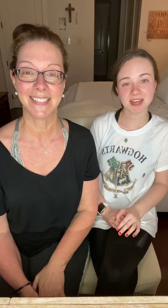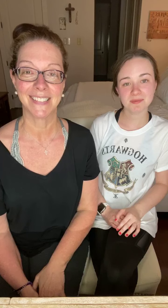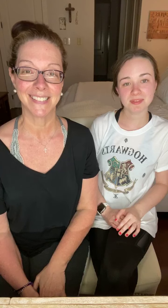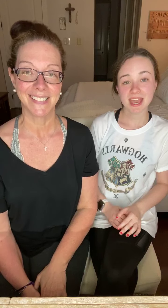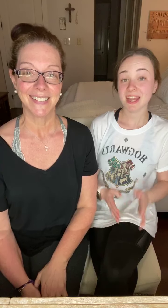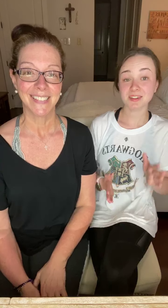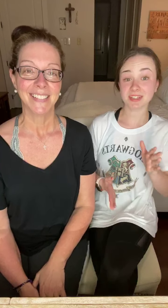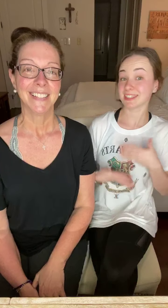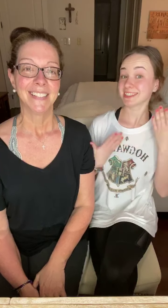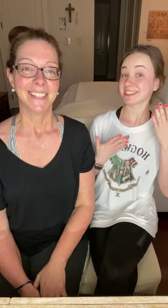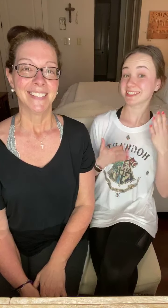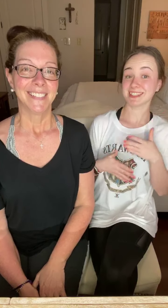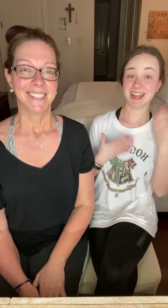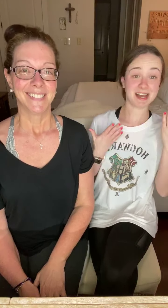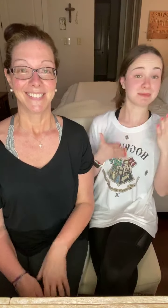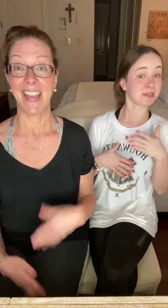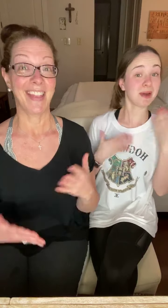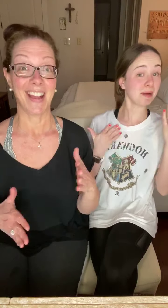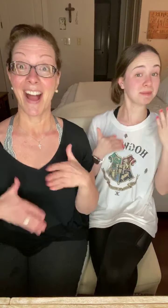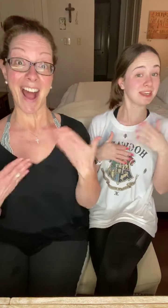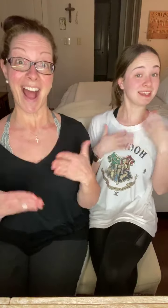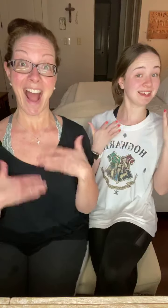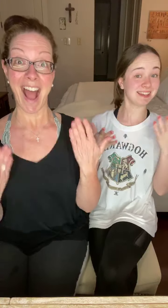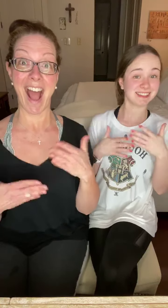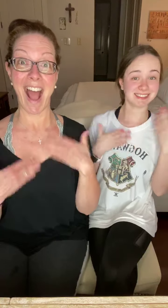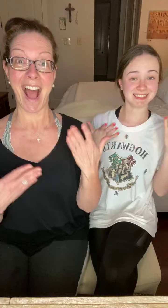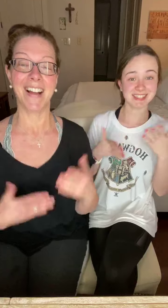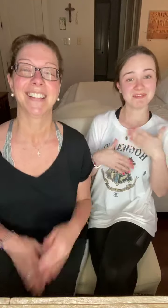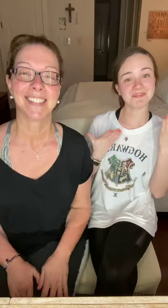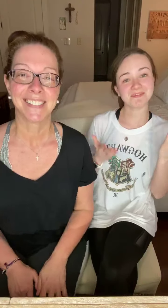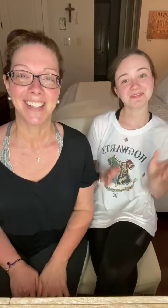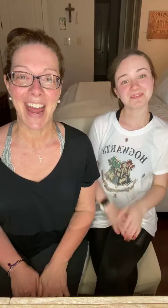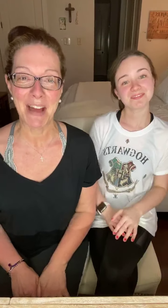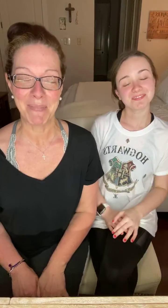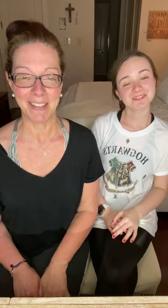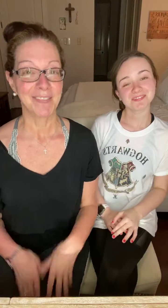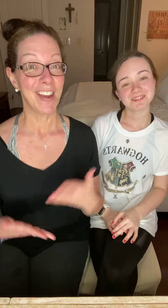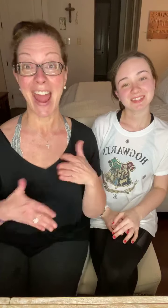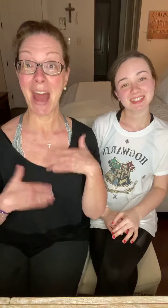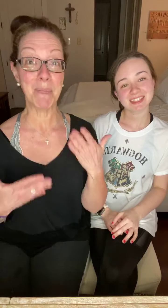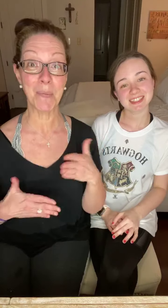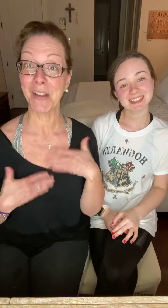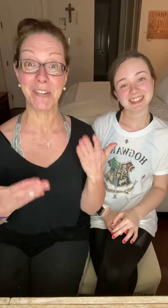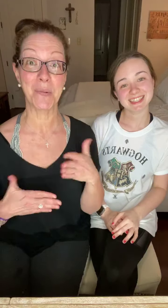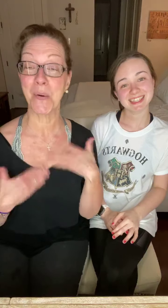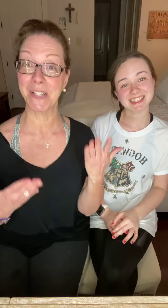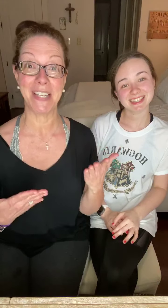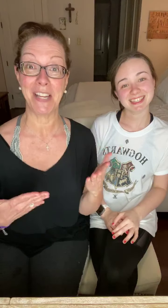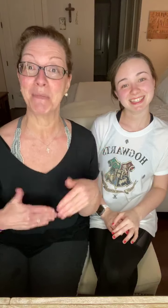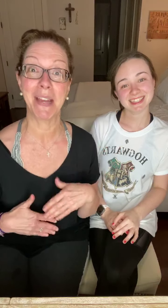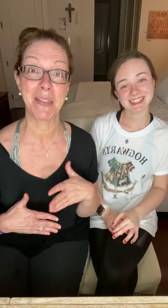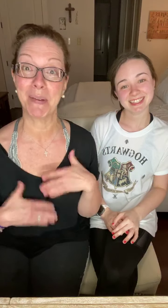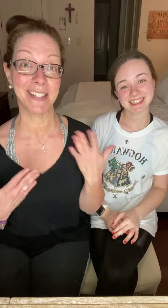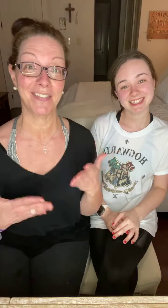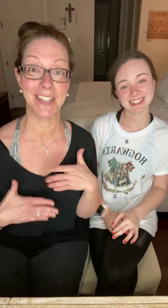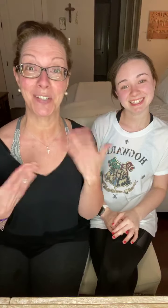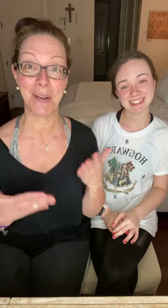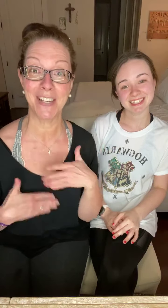Yeah. And you want to. Yeah. Happy. Yep. You're happy. You're happy while you're in quarantine. You're making the best of the situation.